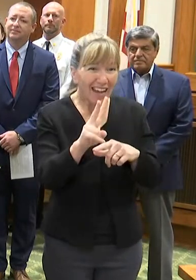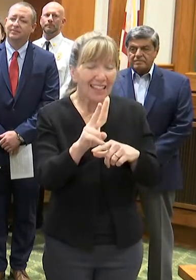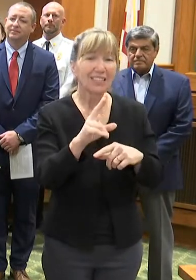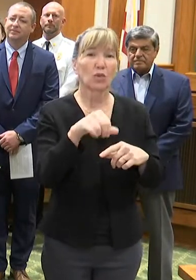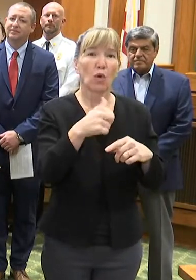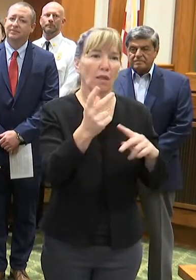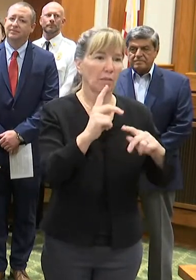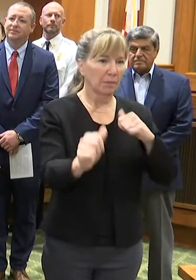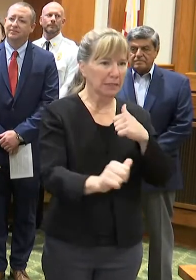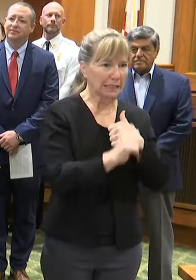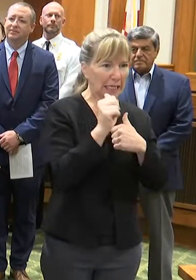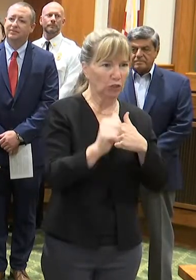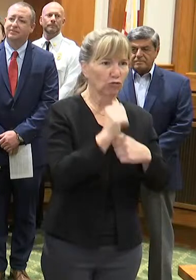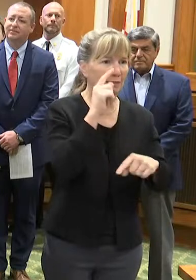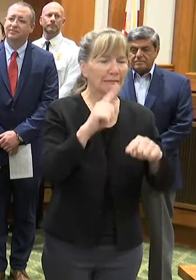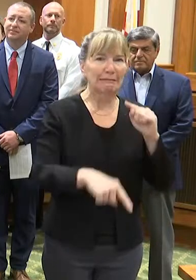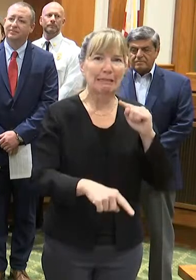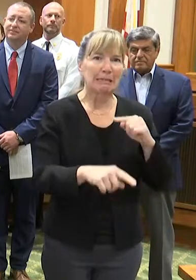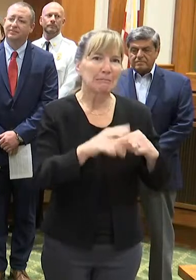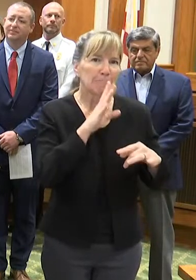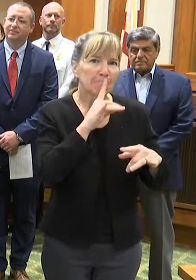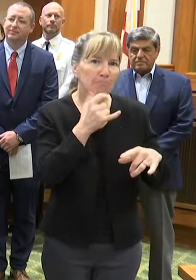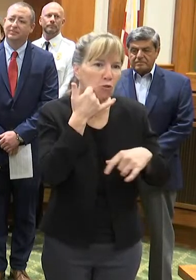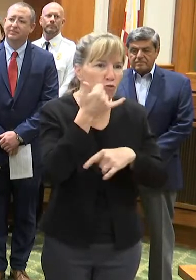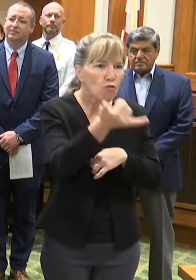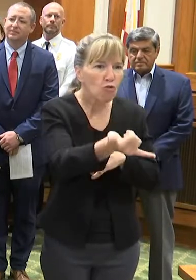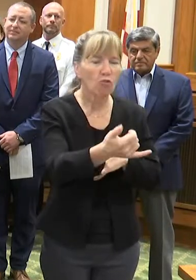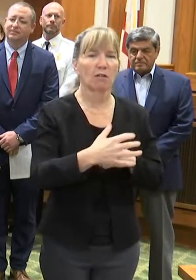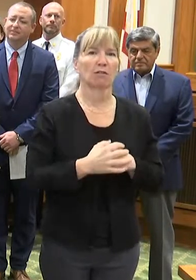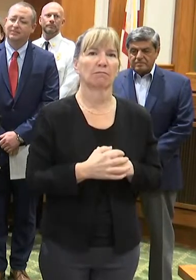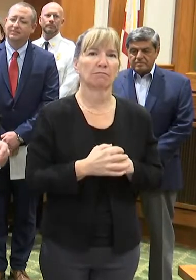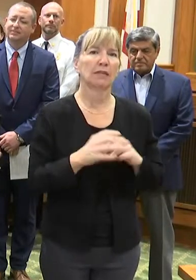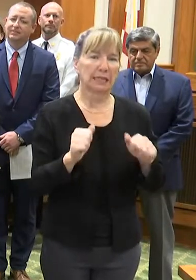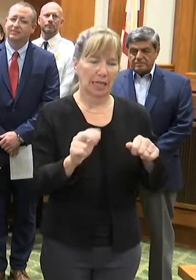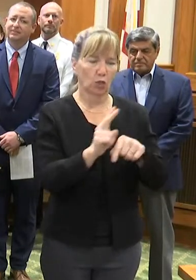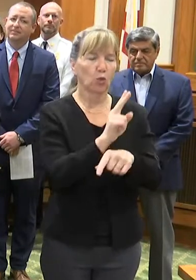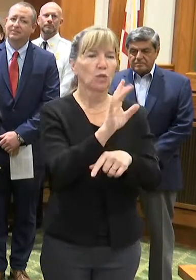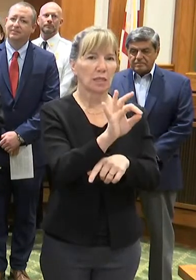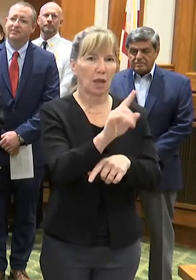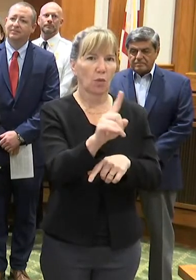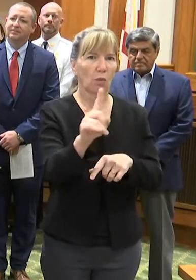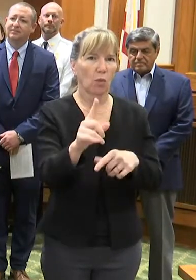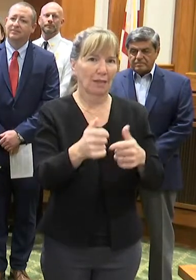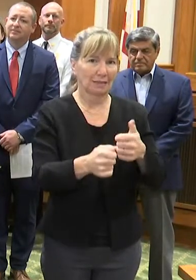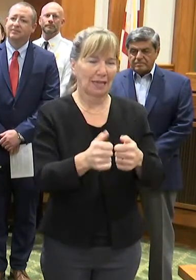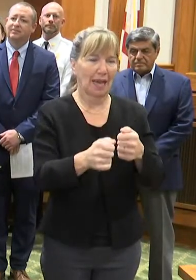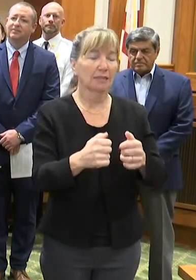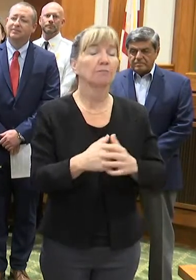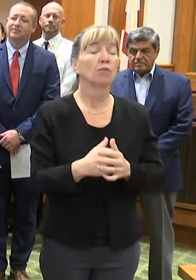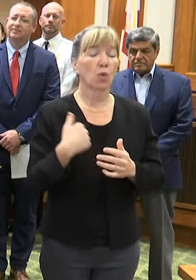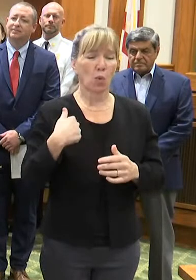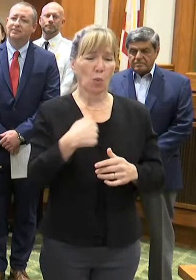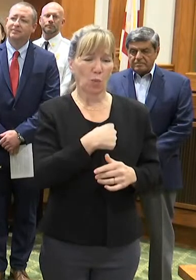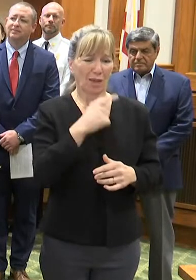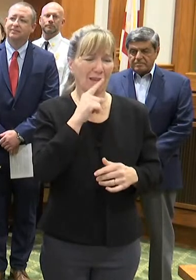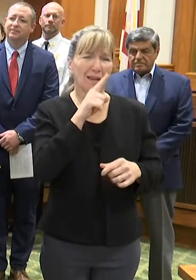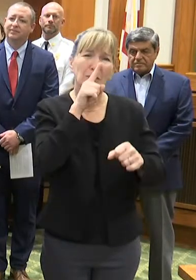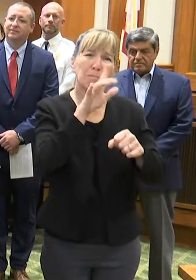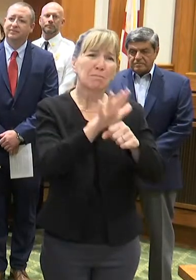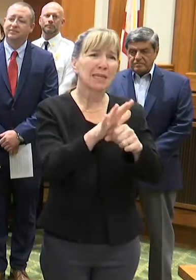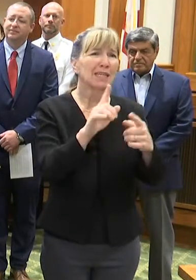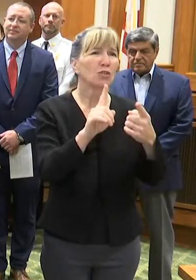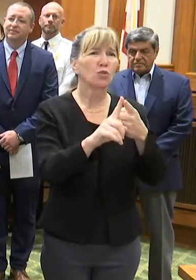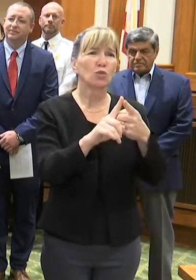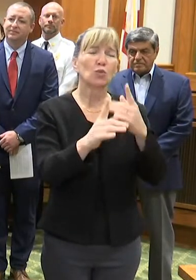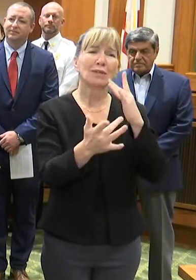situations where it's unable to possibly safely make a voice call. The Lee County Board of Commissioners is committed to public safety